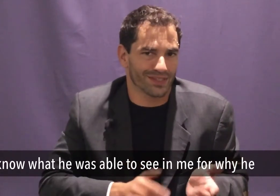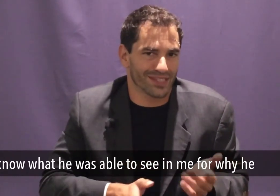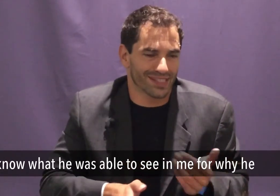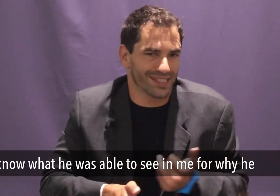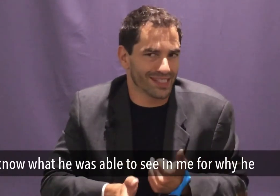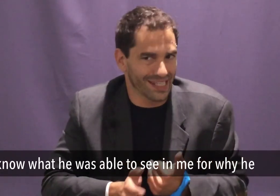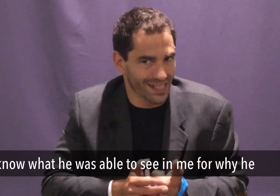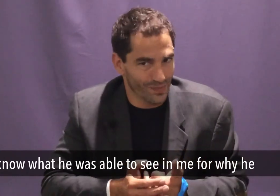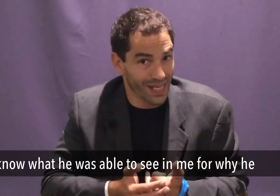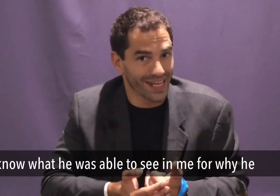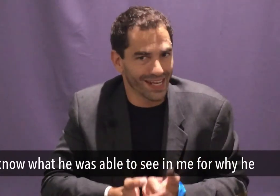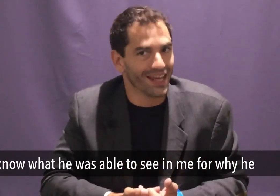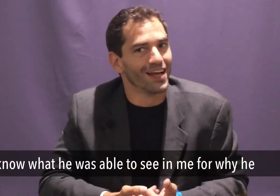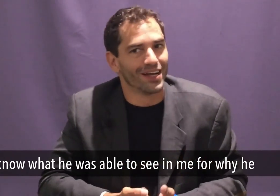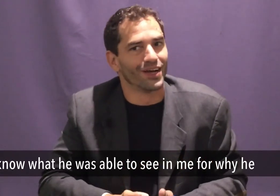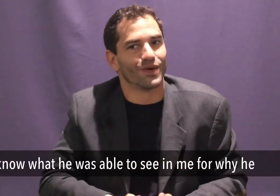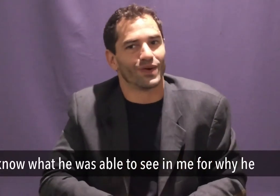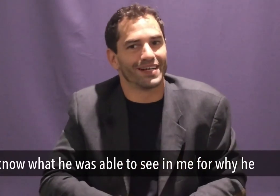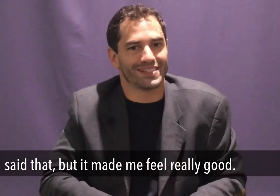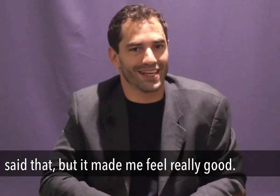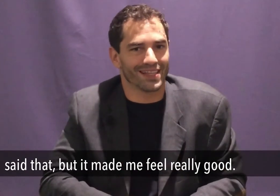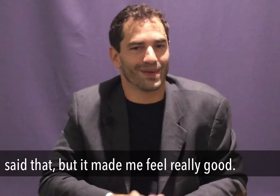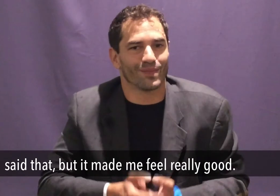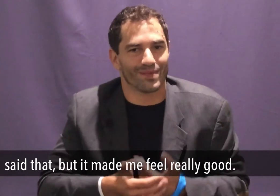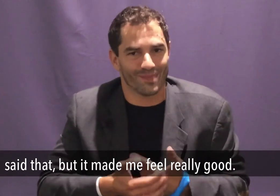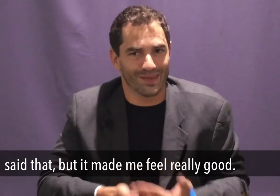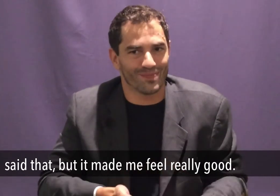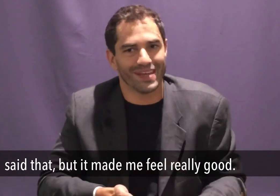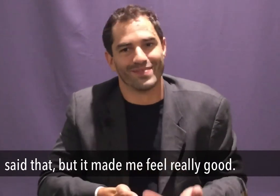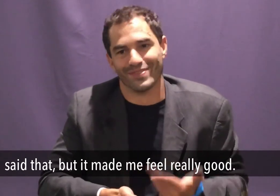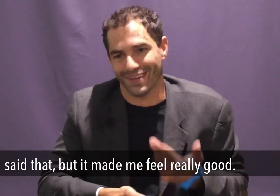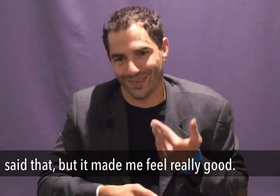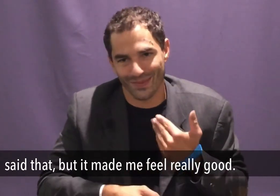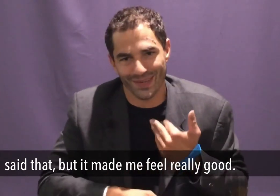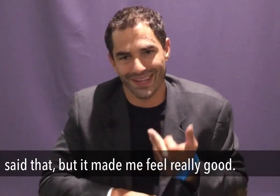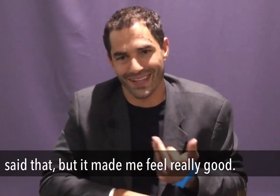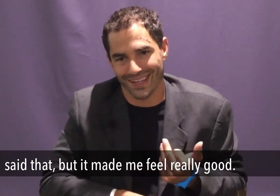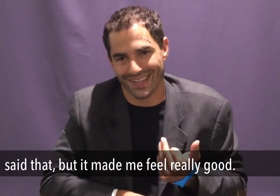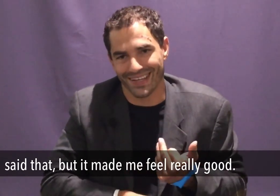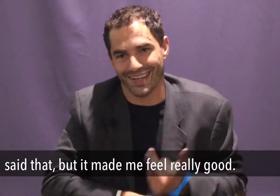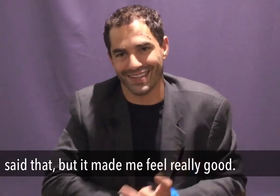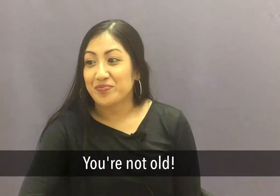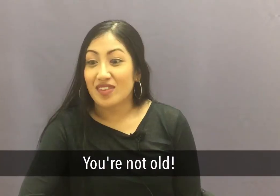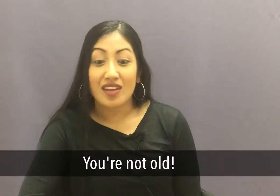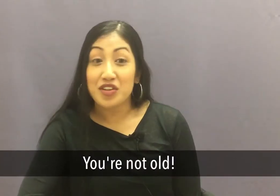to see in me, why he said that, but it made me feel really good. You're